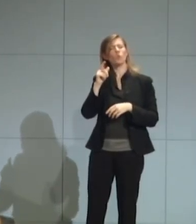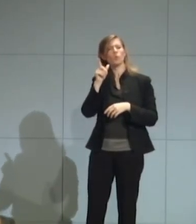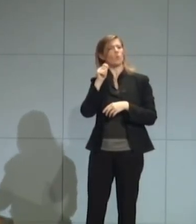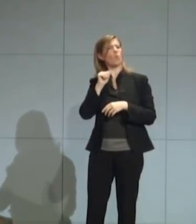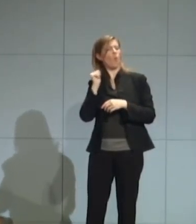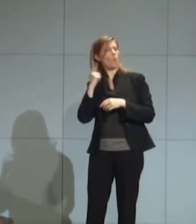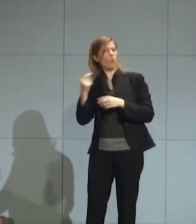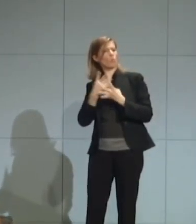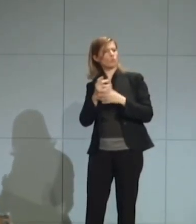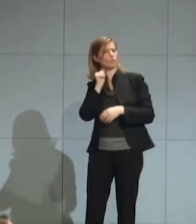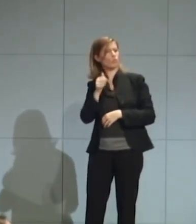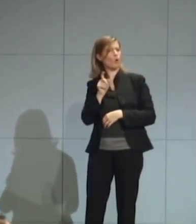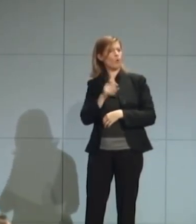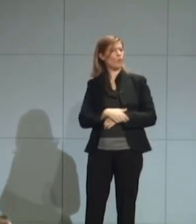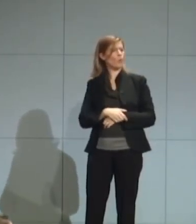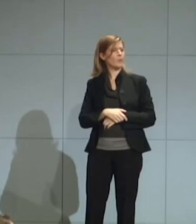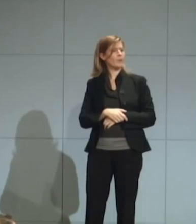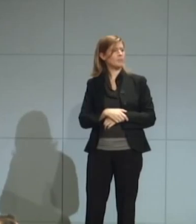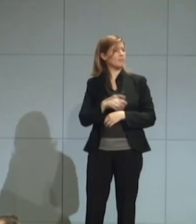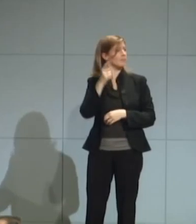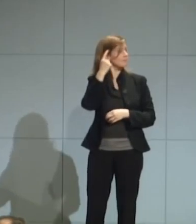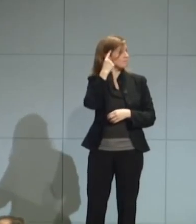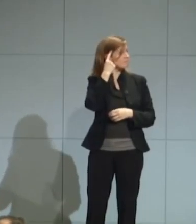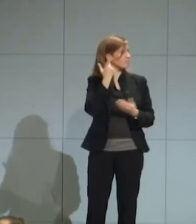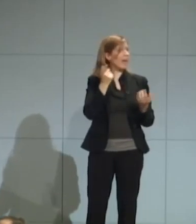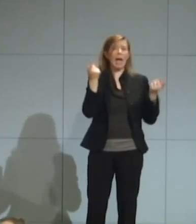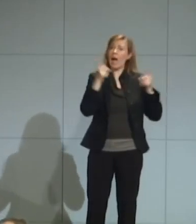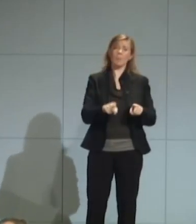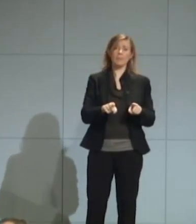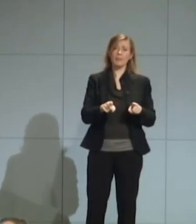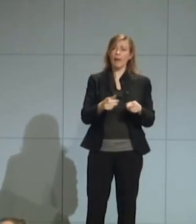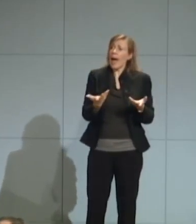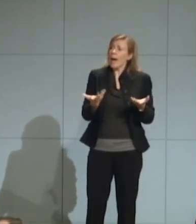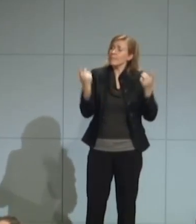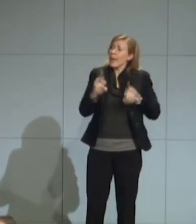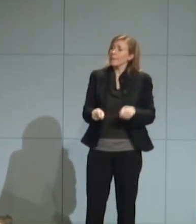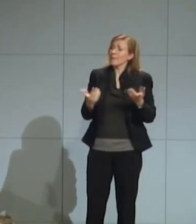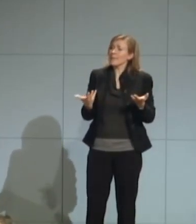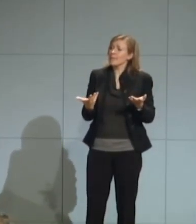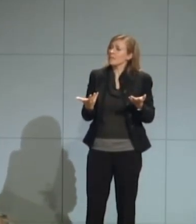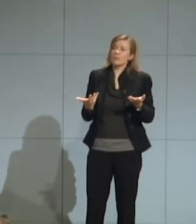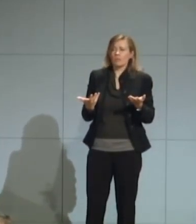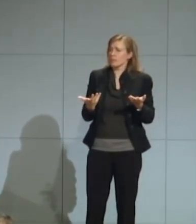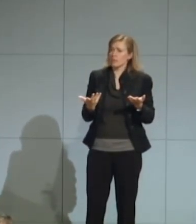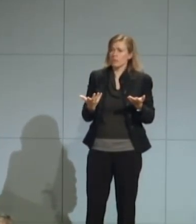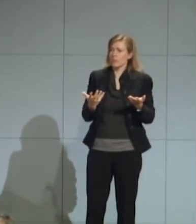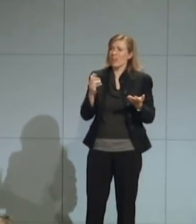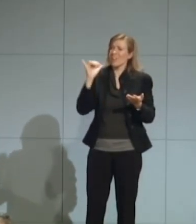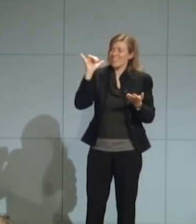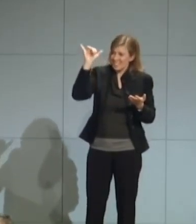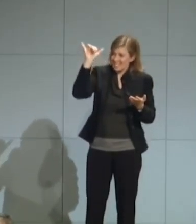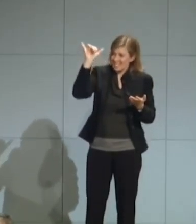in antiquity, that's not the assumption. I mean, the ancient historians had never said that. They knew that Egypt had been a place of all types